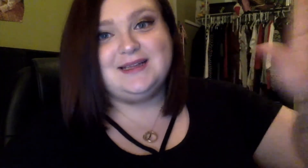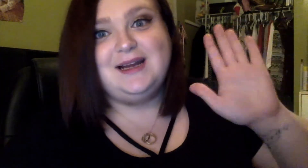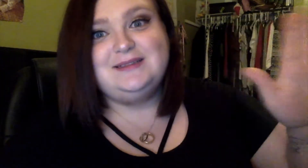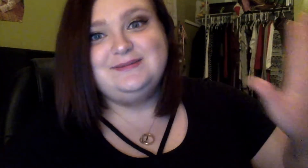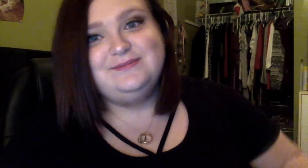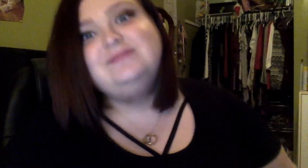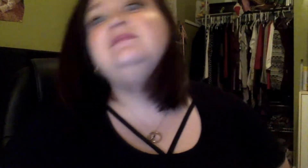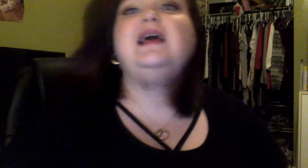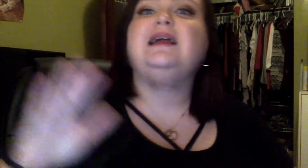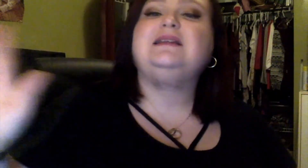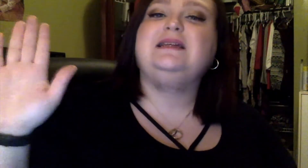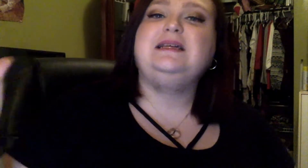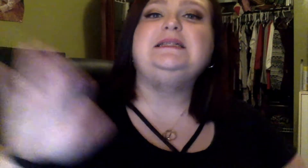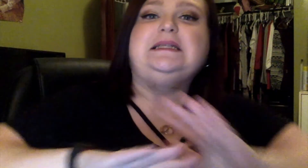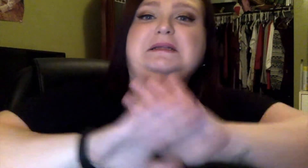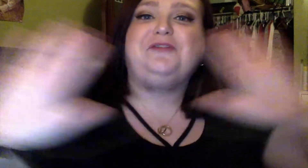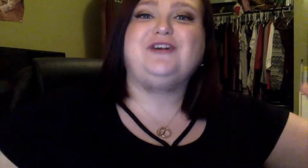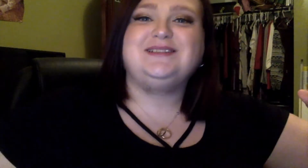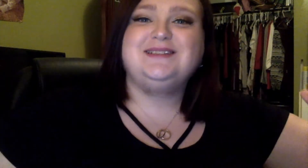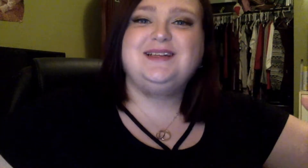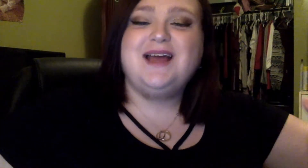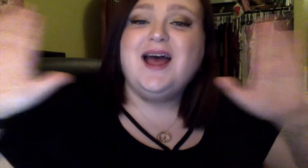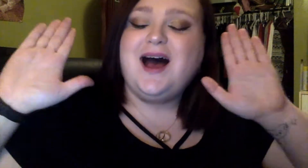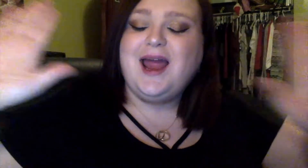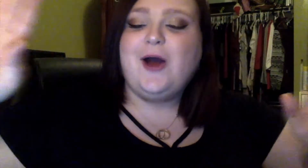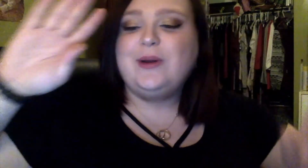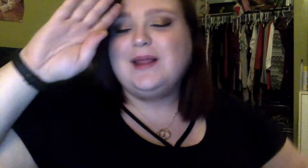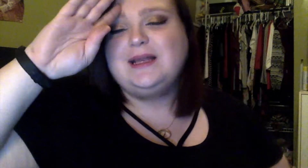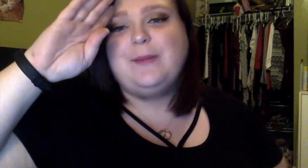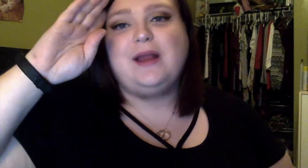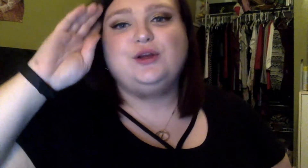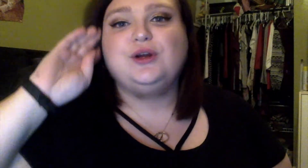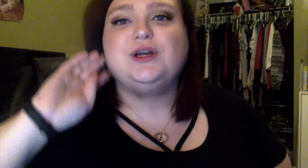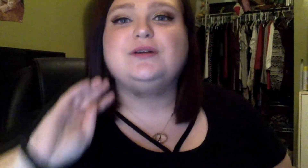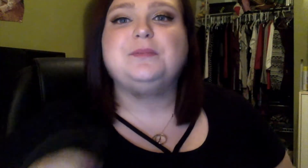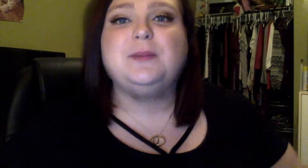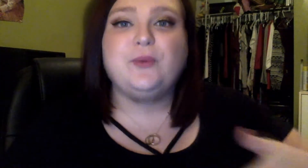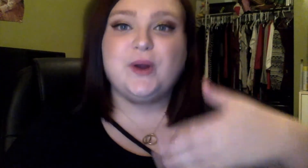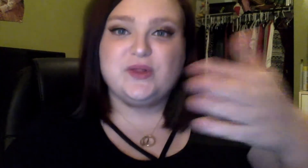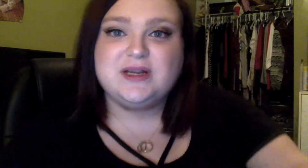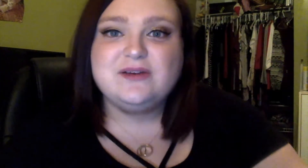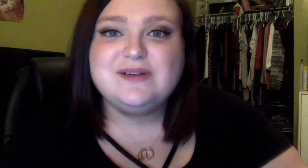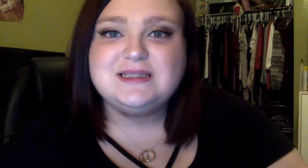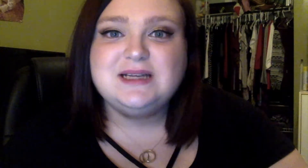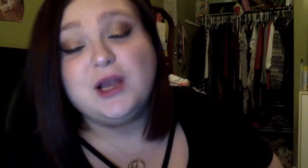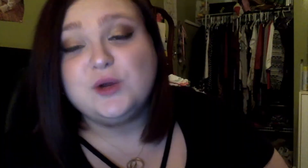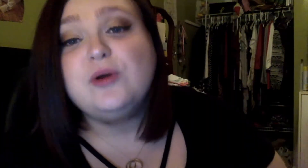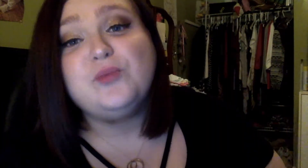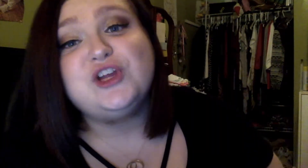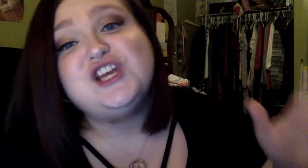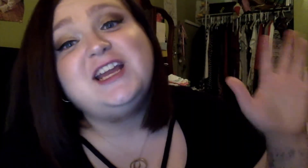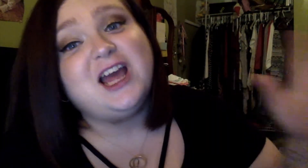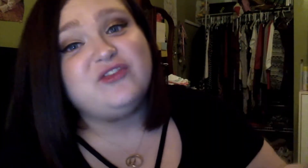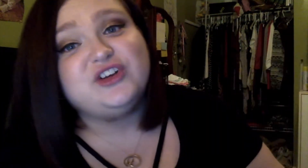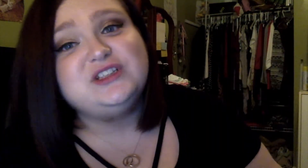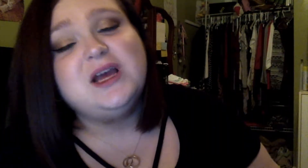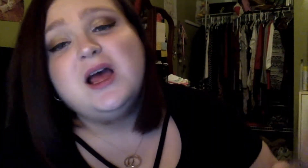ASL, SEE, different. I always like to make sure that people know the difference. I do appreciate effort,